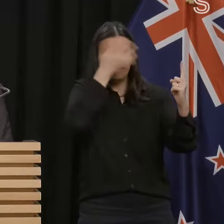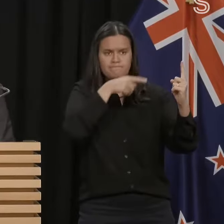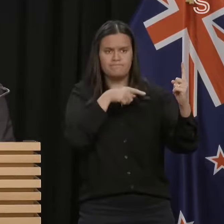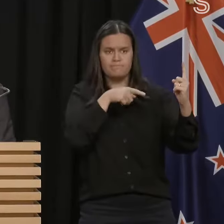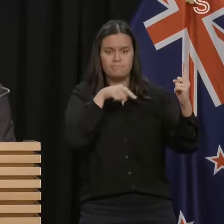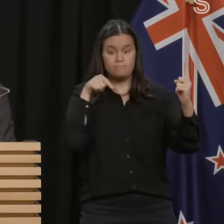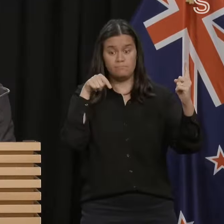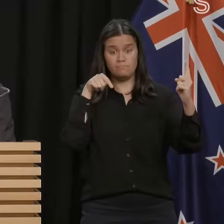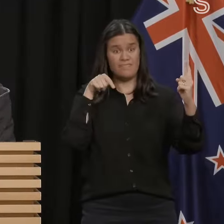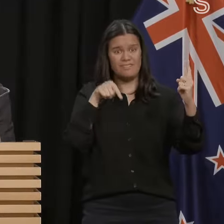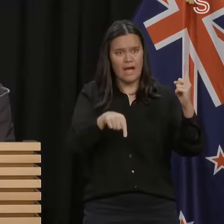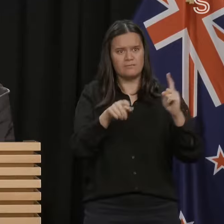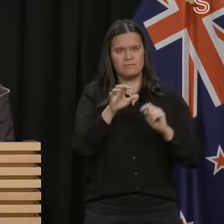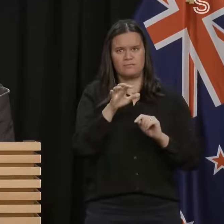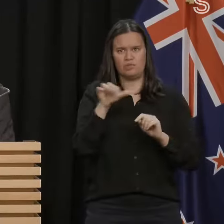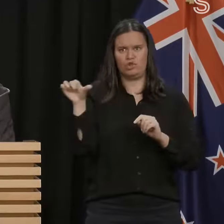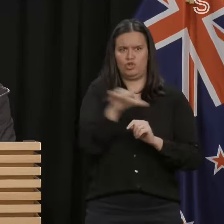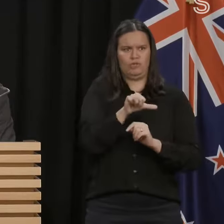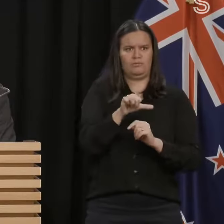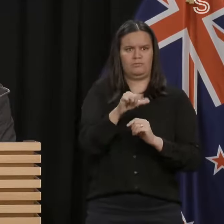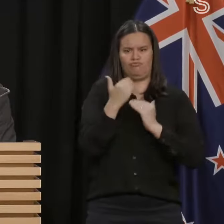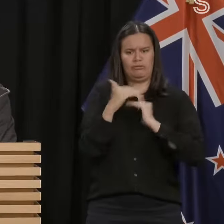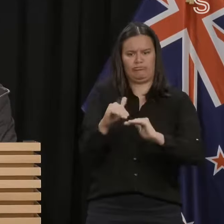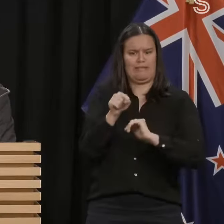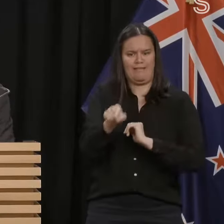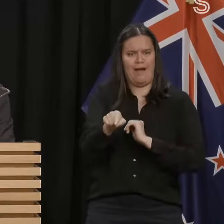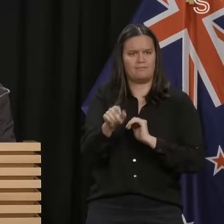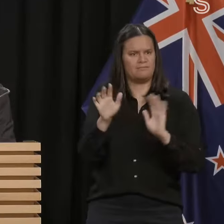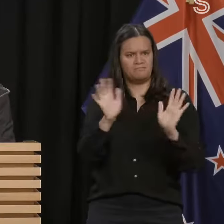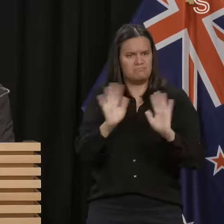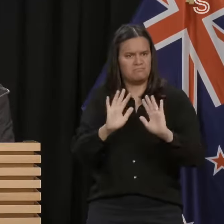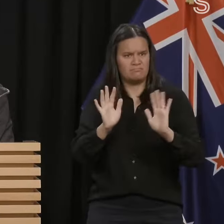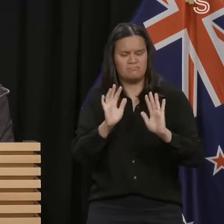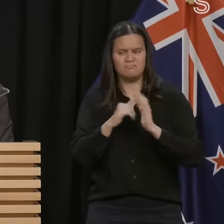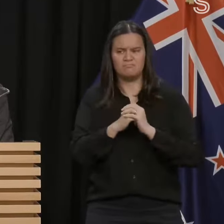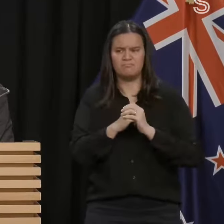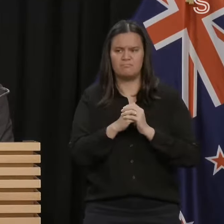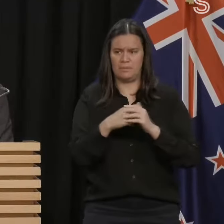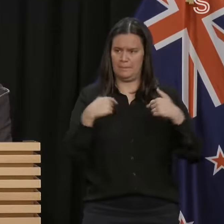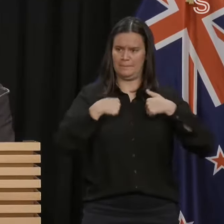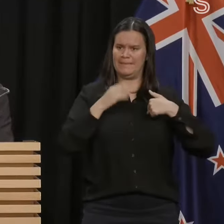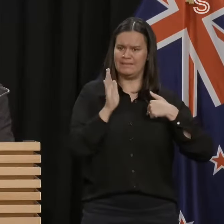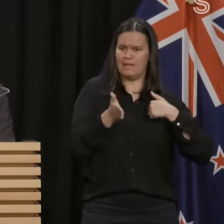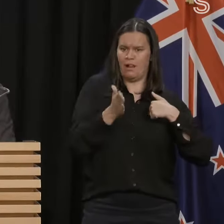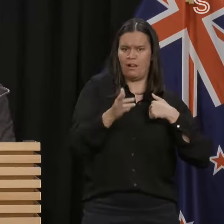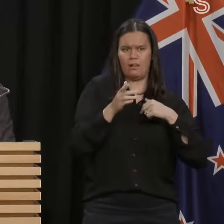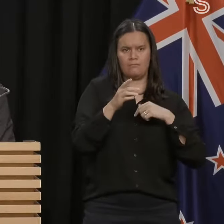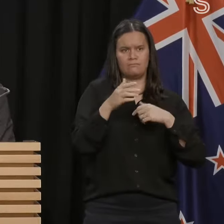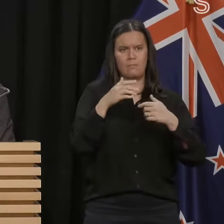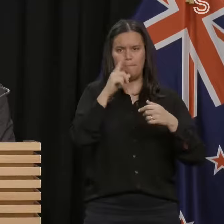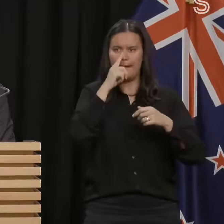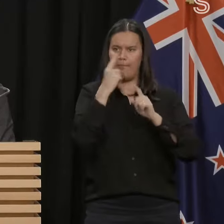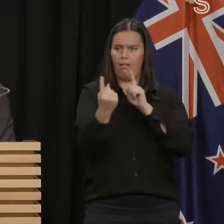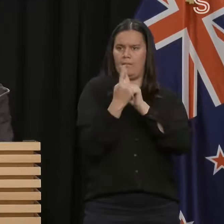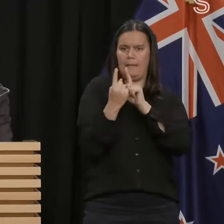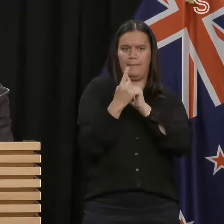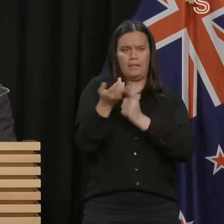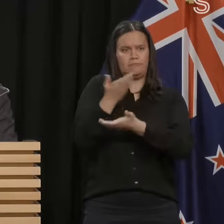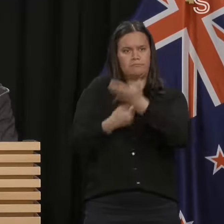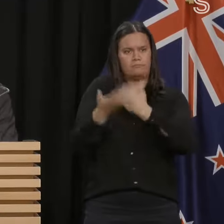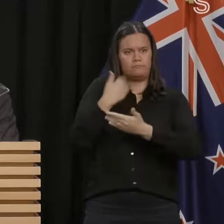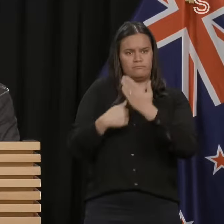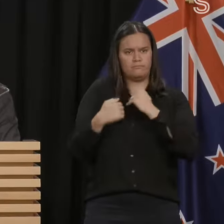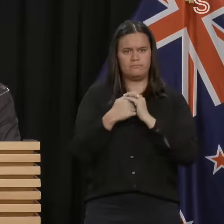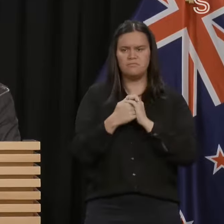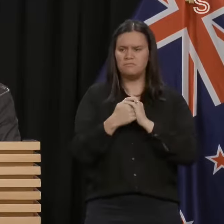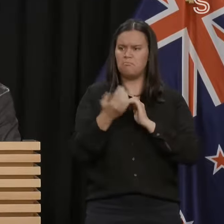our members of Parliament are relatively accessible. I continue to take those meetings as a minister, even when they related to my ministerial portfolio. I used to have